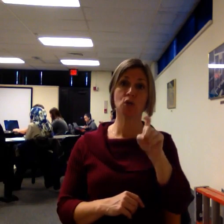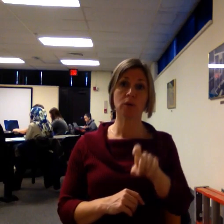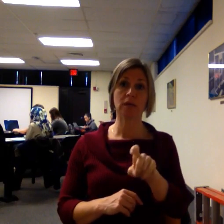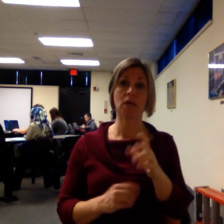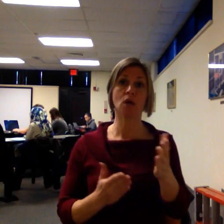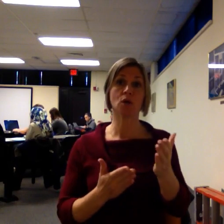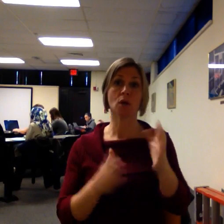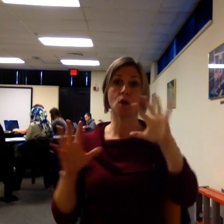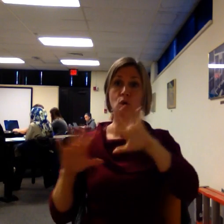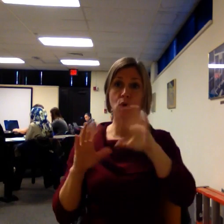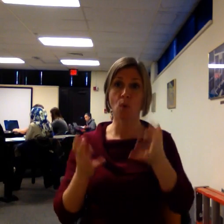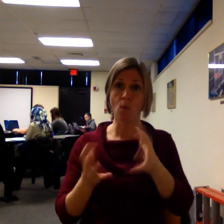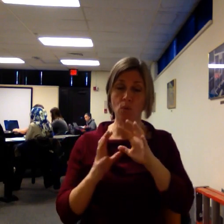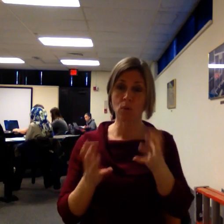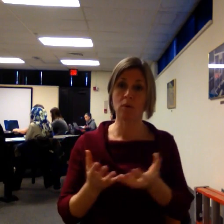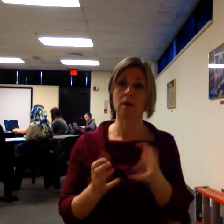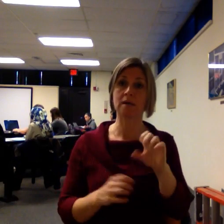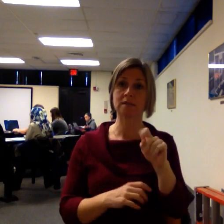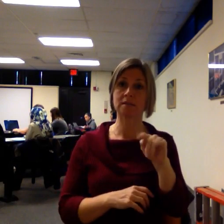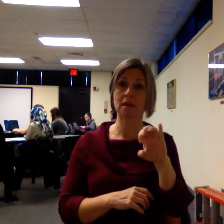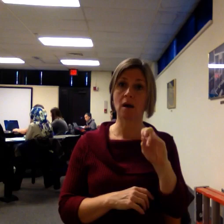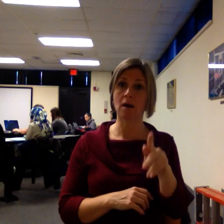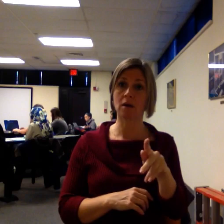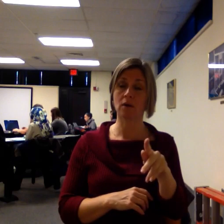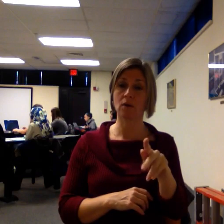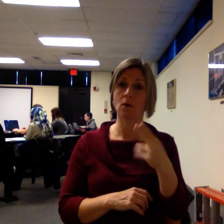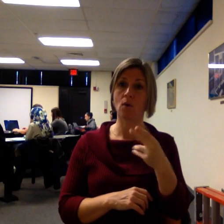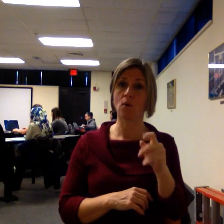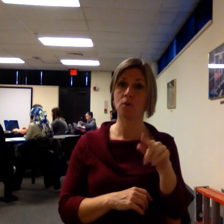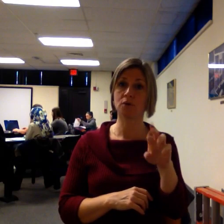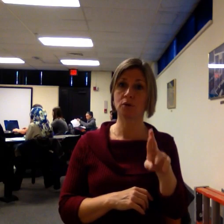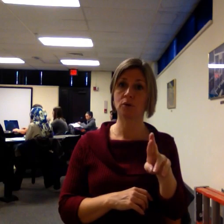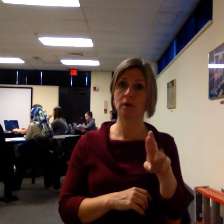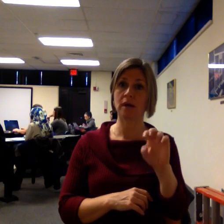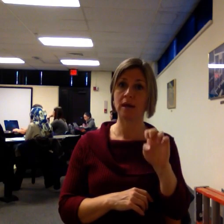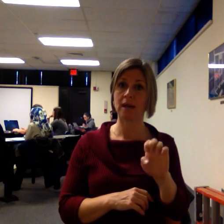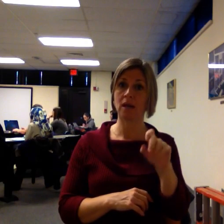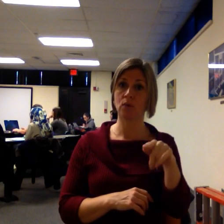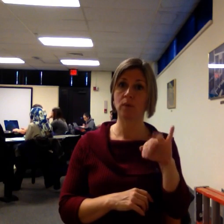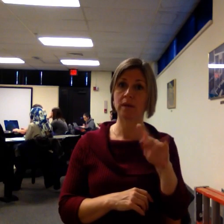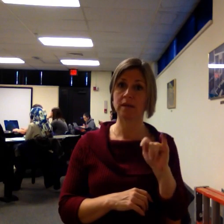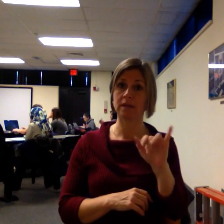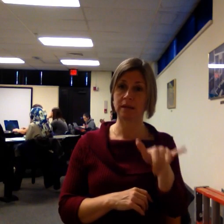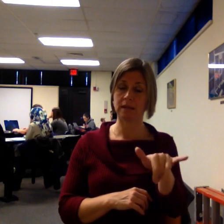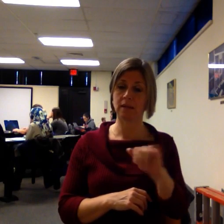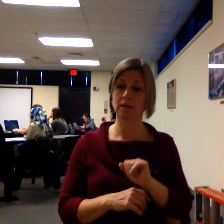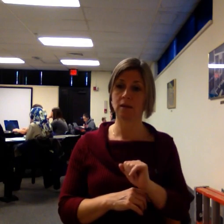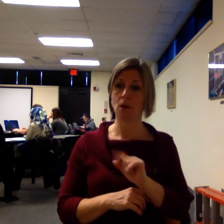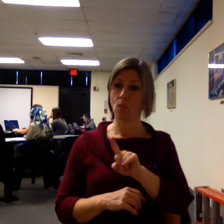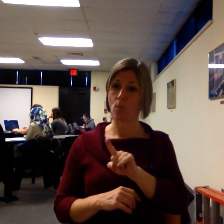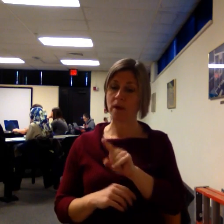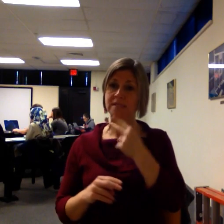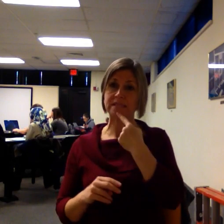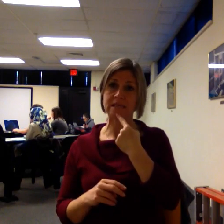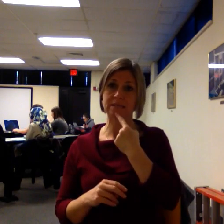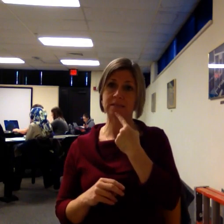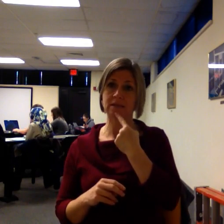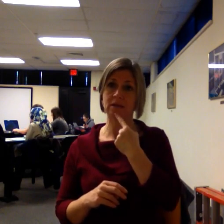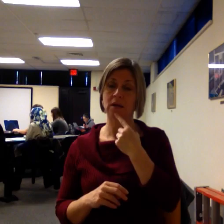equity. One calls it total stockholder equity, Home Depot. One calls it total shareholders' equity.